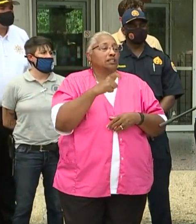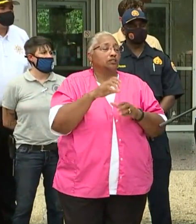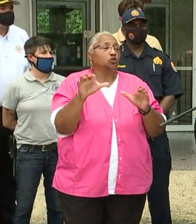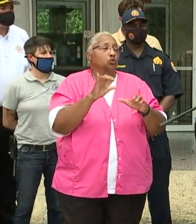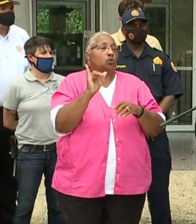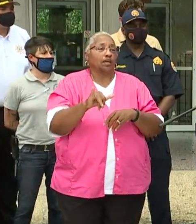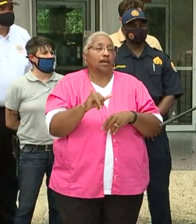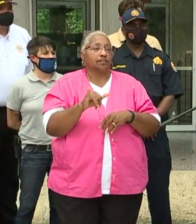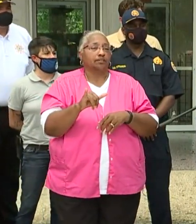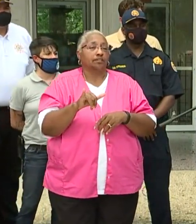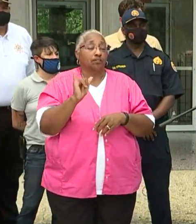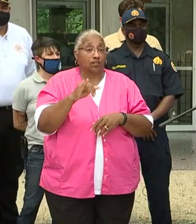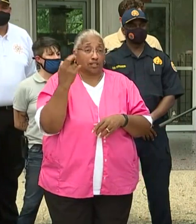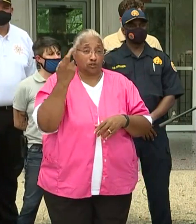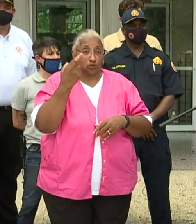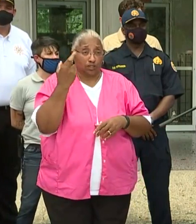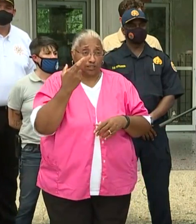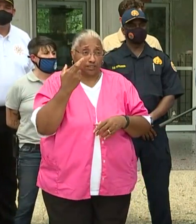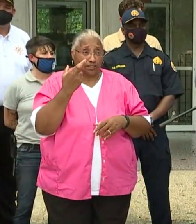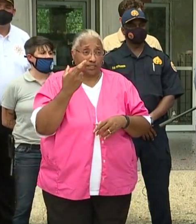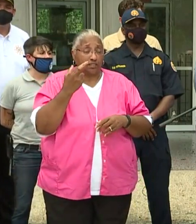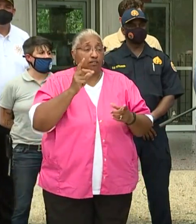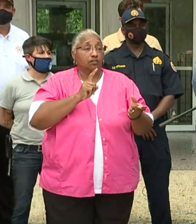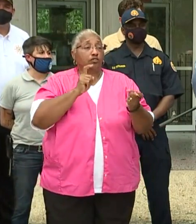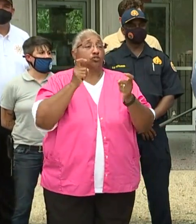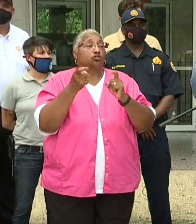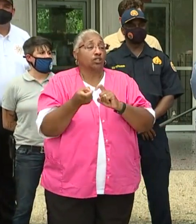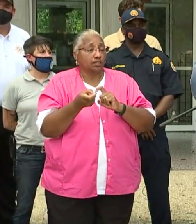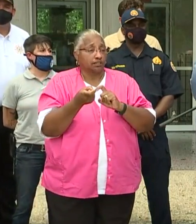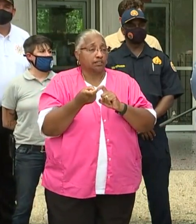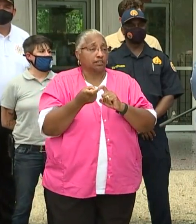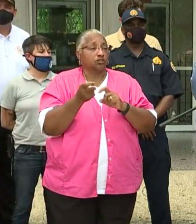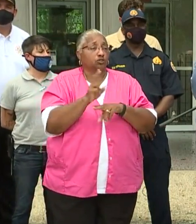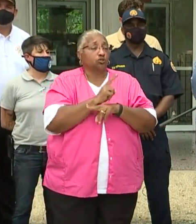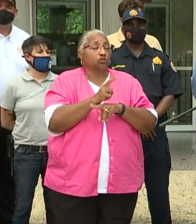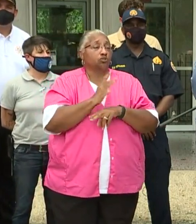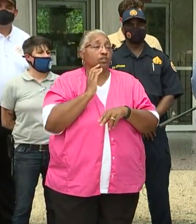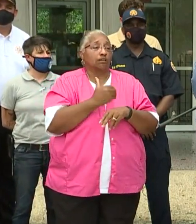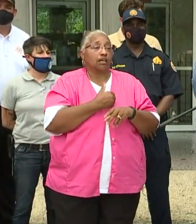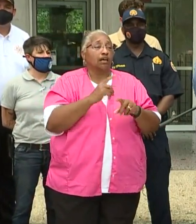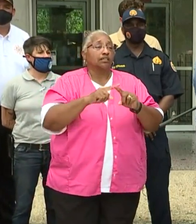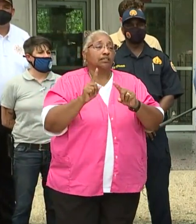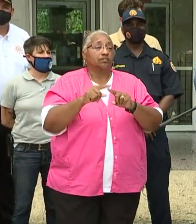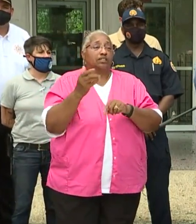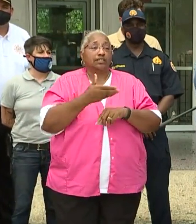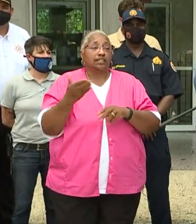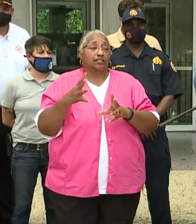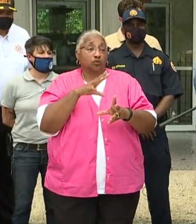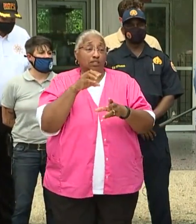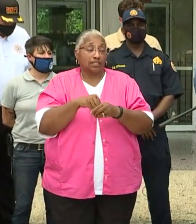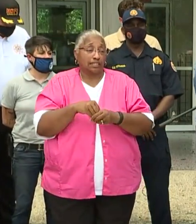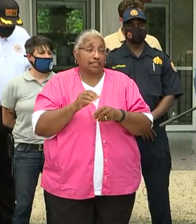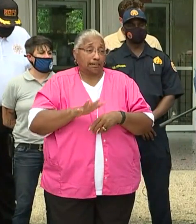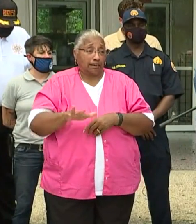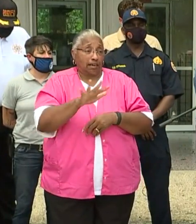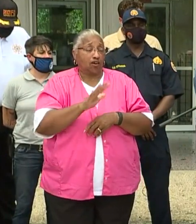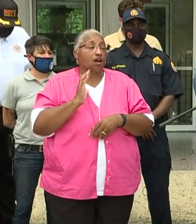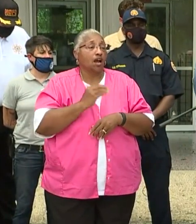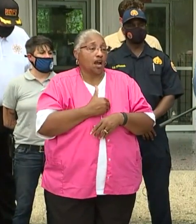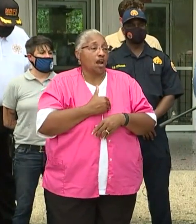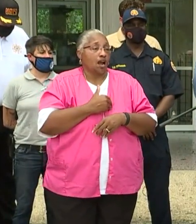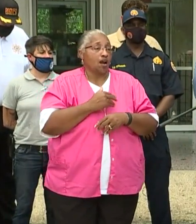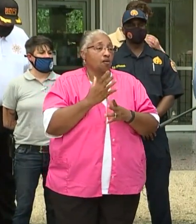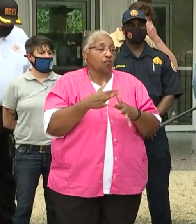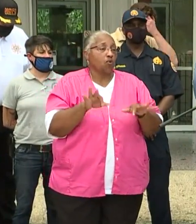necessary. Therefore, pivoting to standing up assets and resources in neighborhoods are a priority.